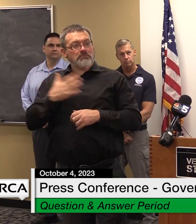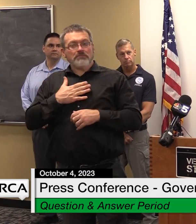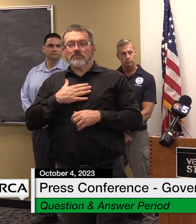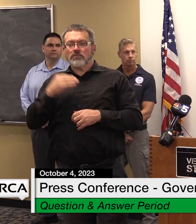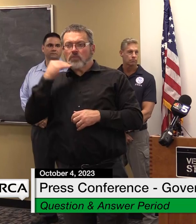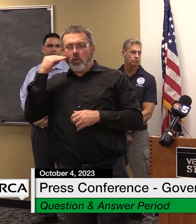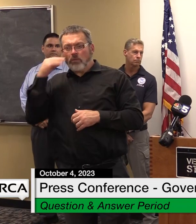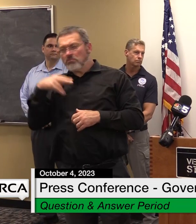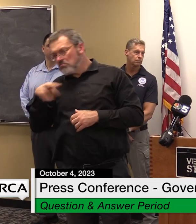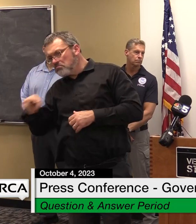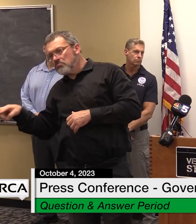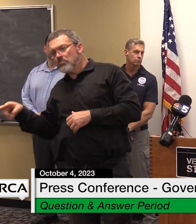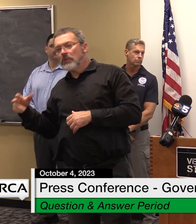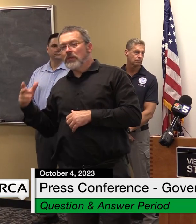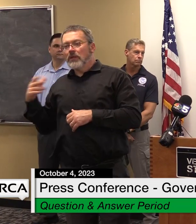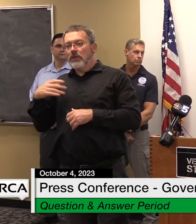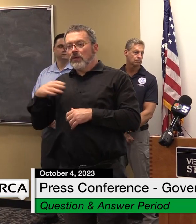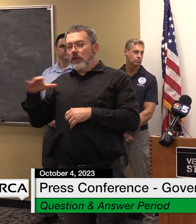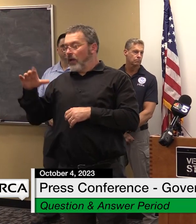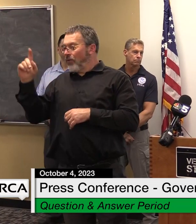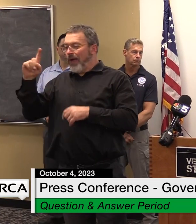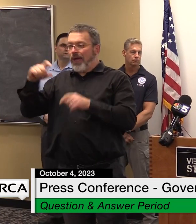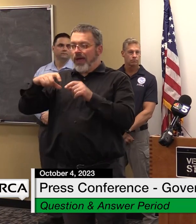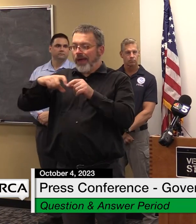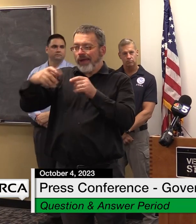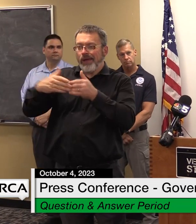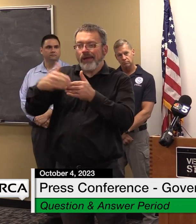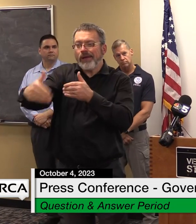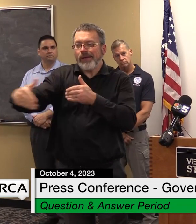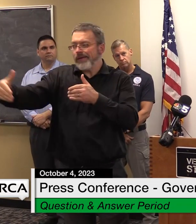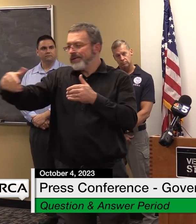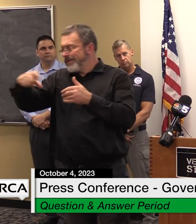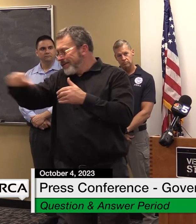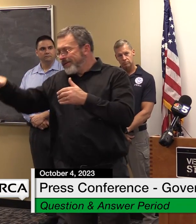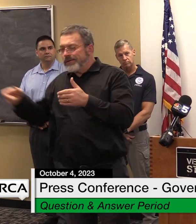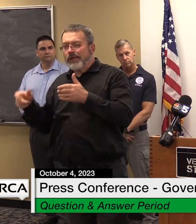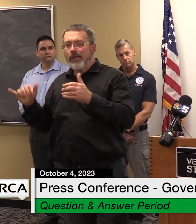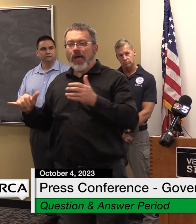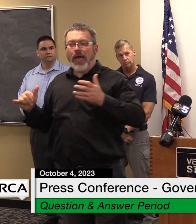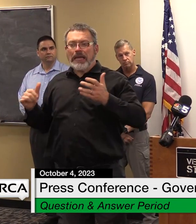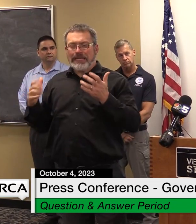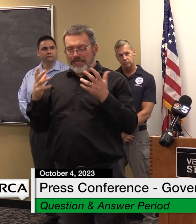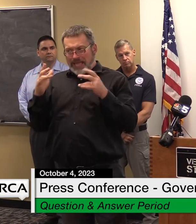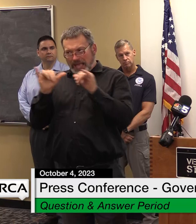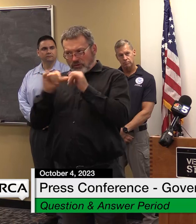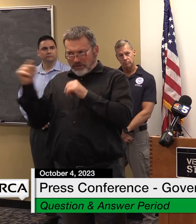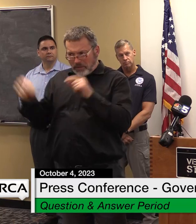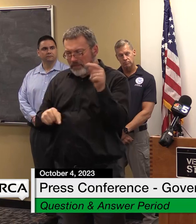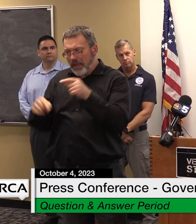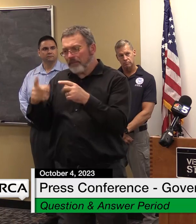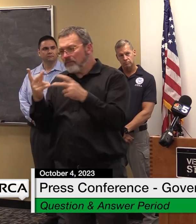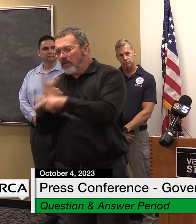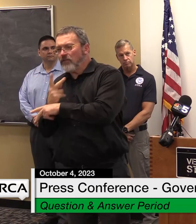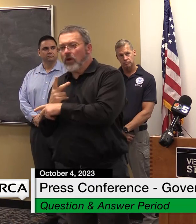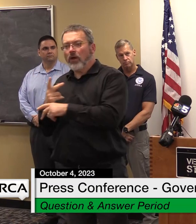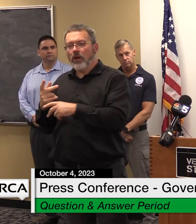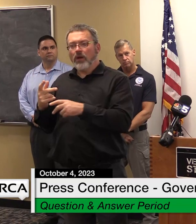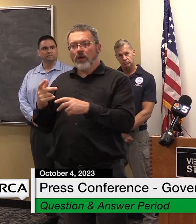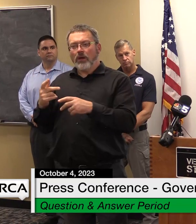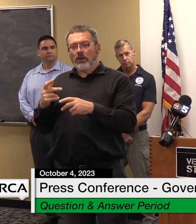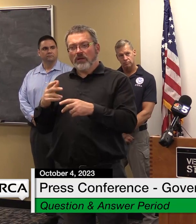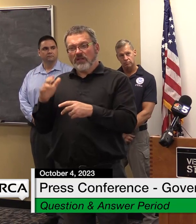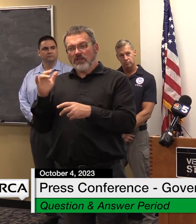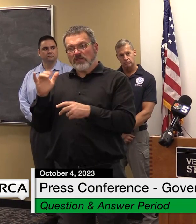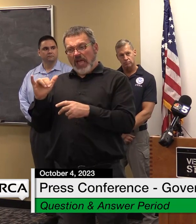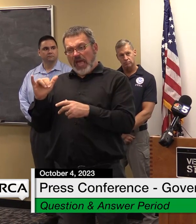involved setbacks and things and lots of complicated sort of engineering. I don't know you would want to waive engineering requirements for